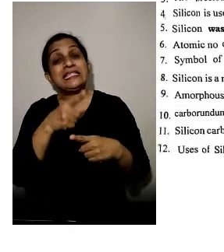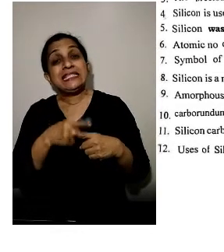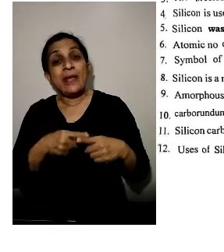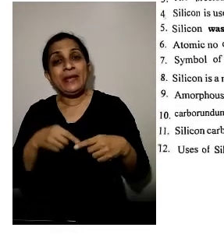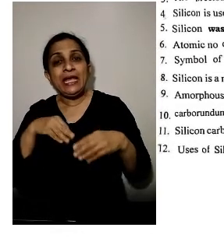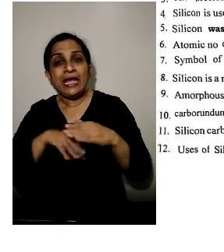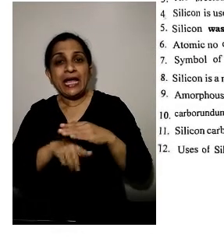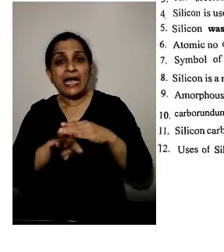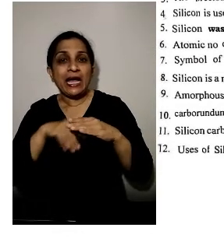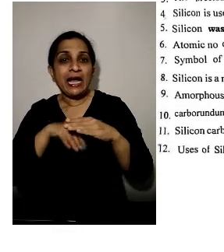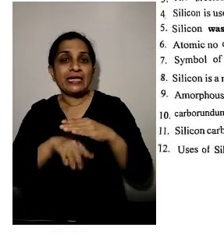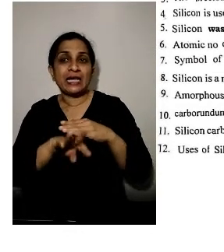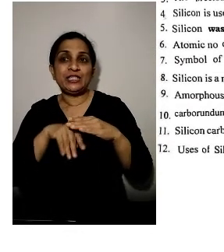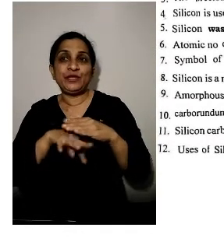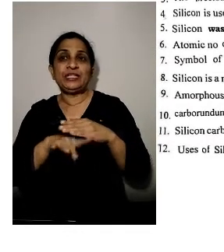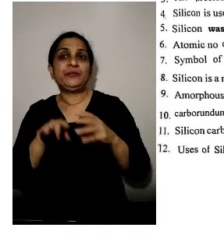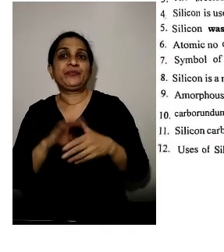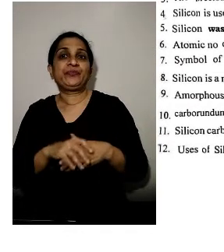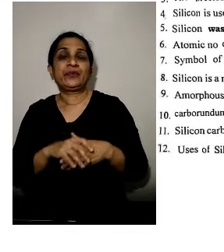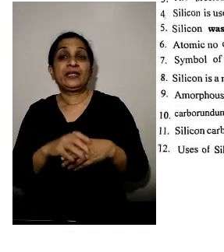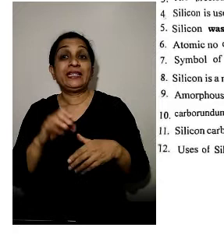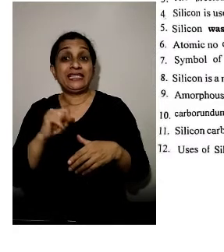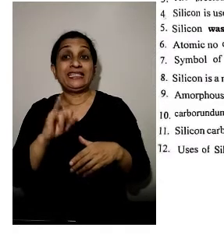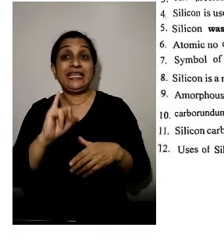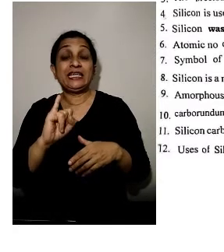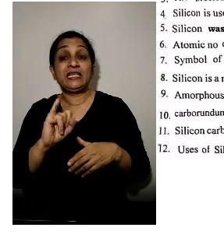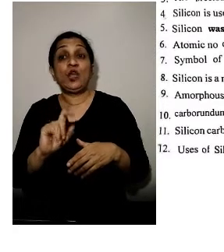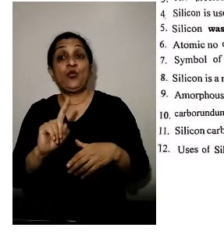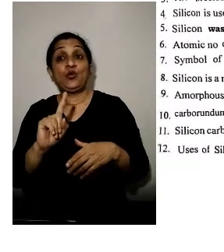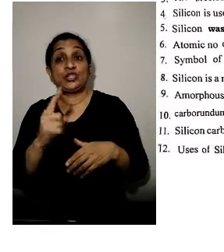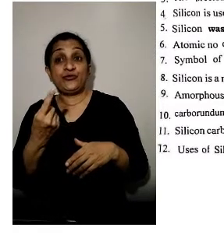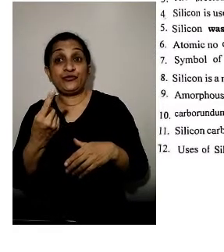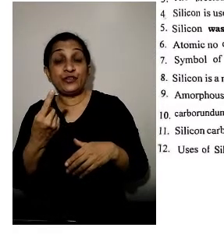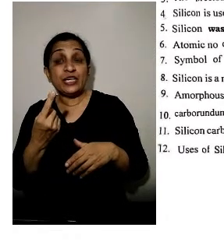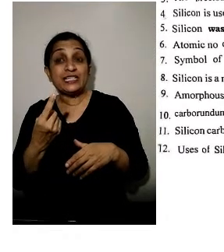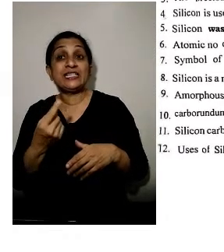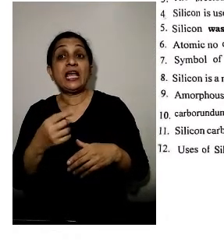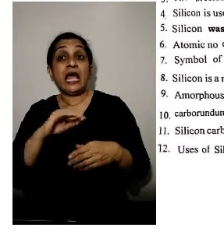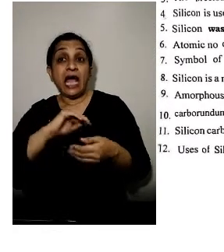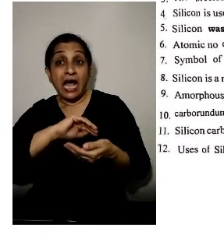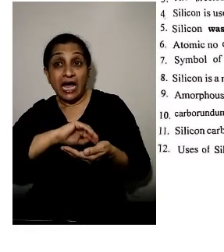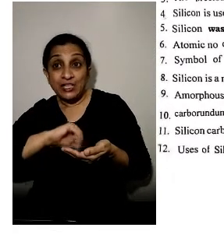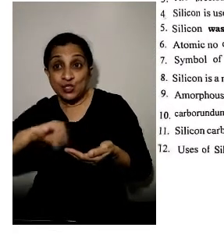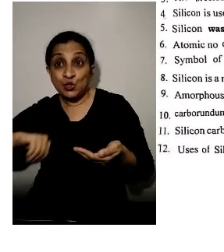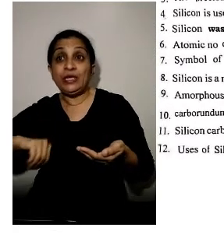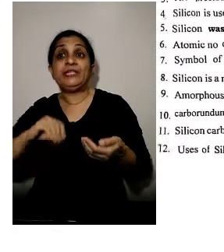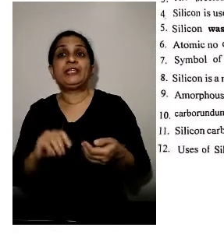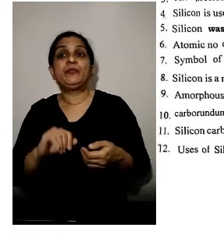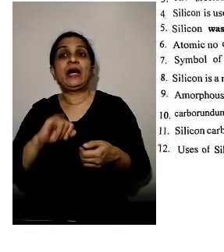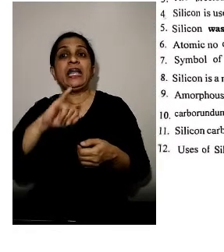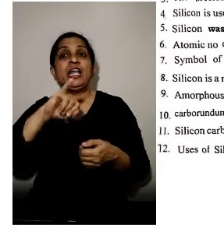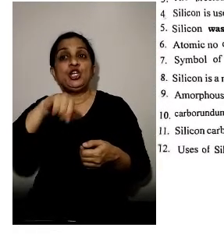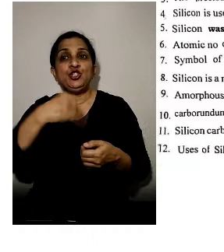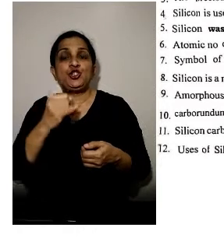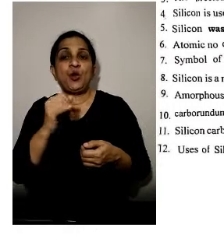semi conductivity then silicon was first isolated